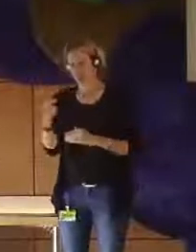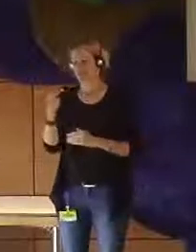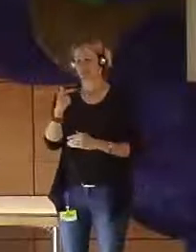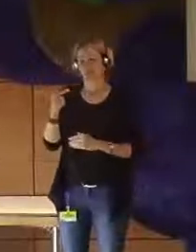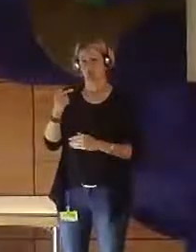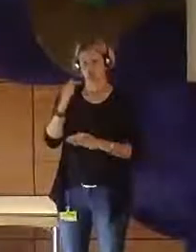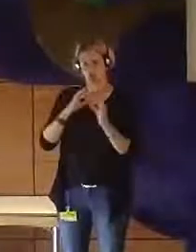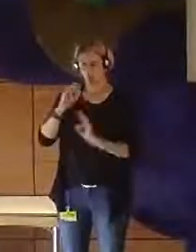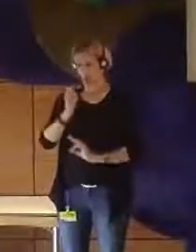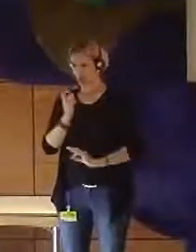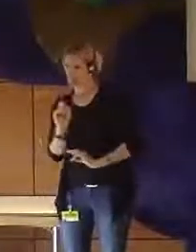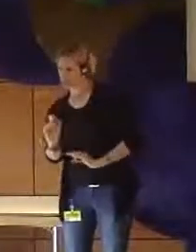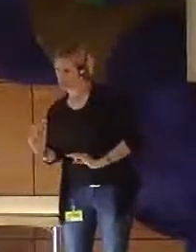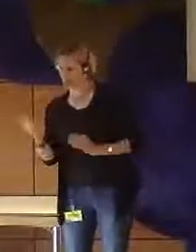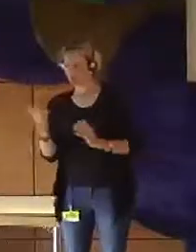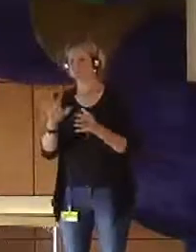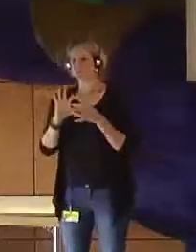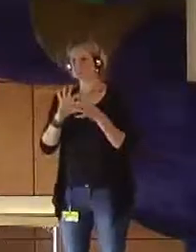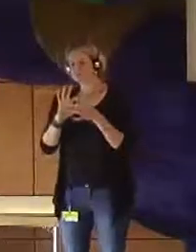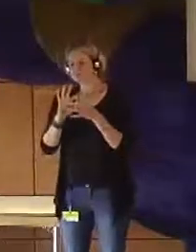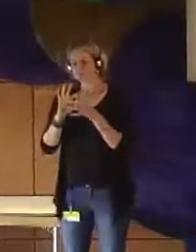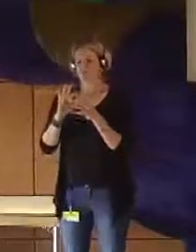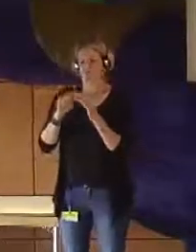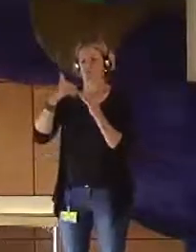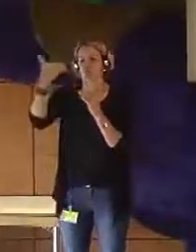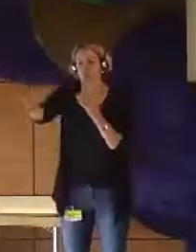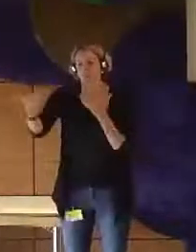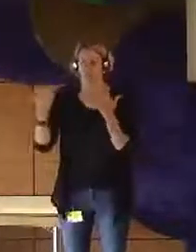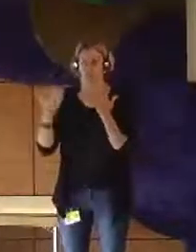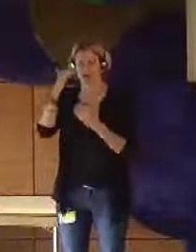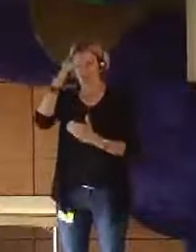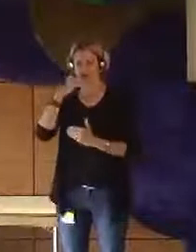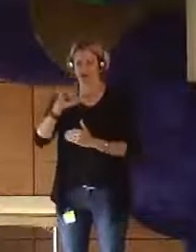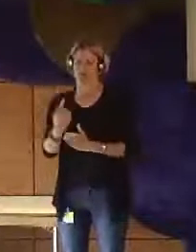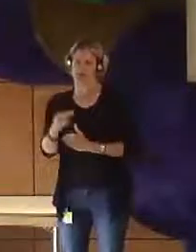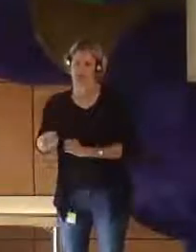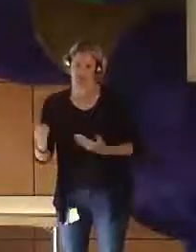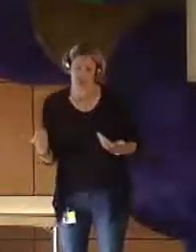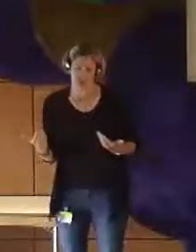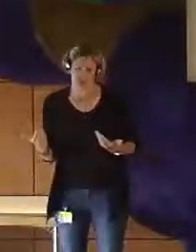it's worthwhile, you know, if people want to start having those discussions, it's worthwhile talking about.